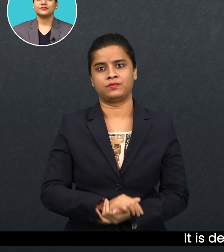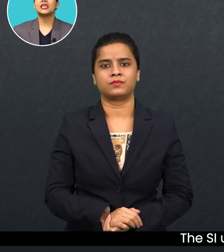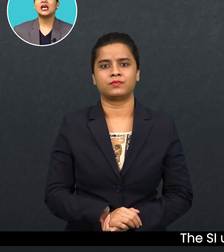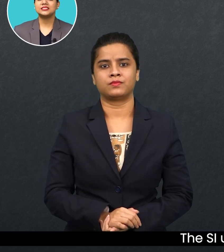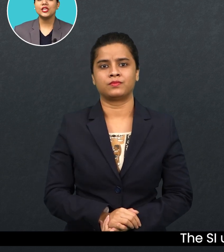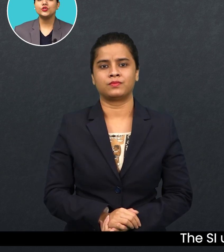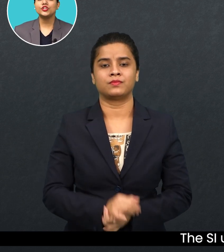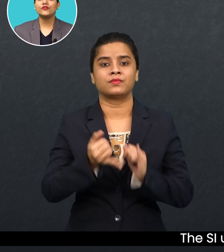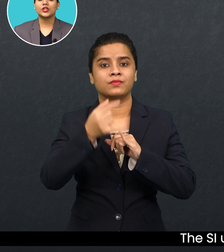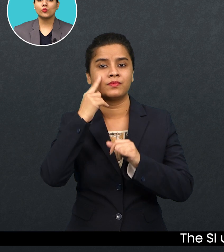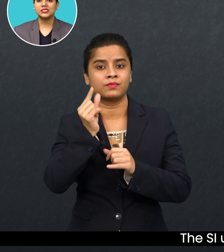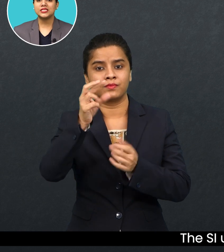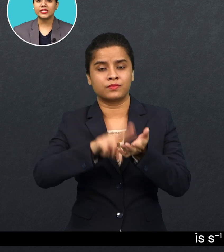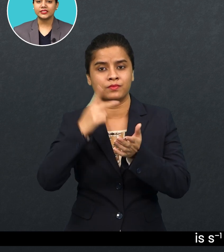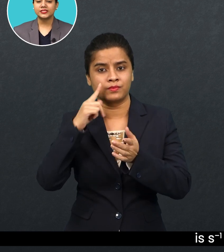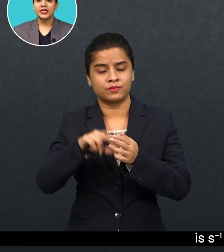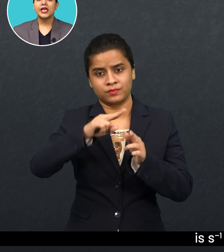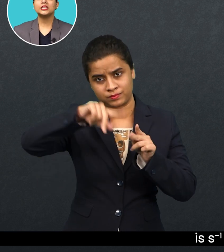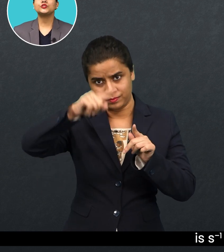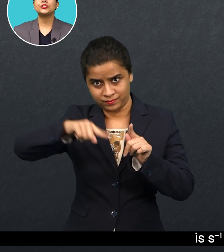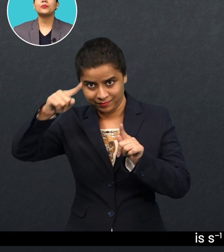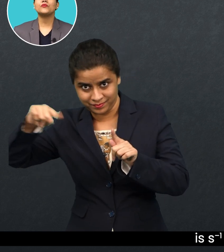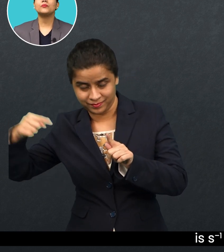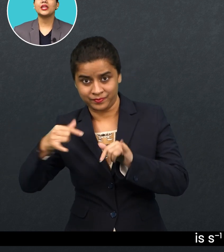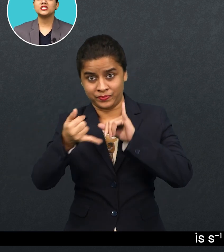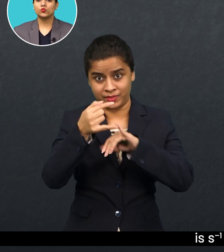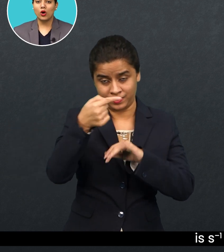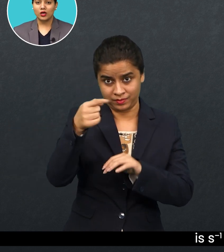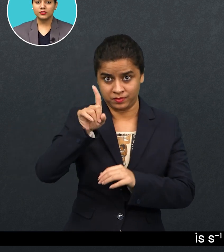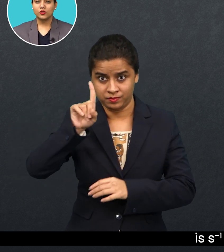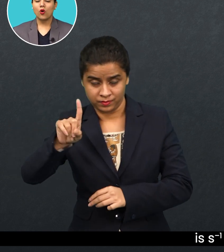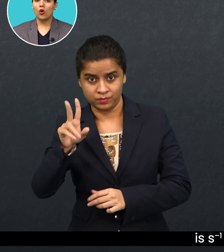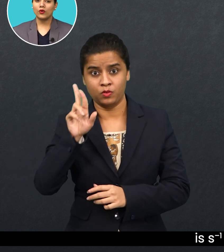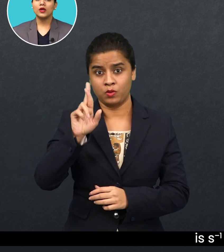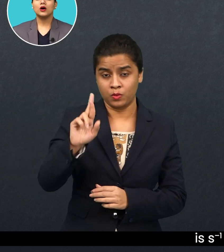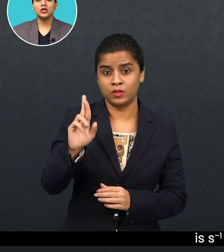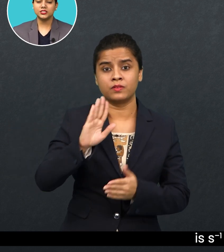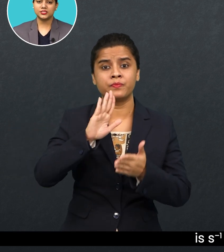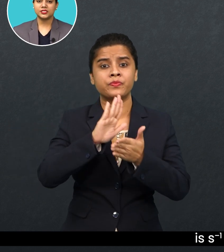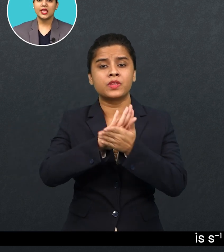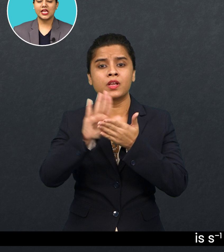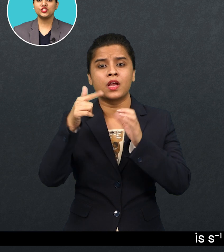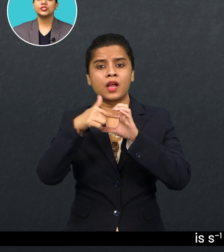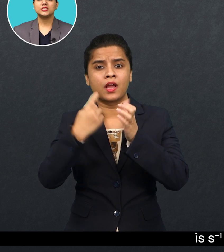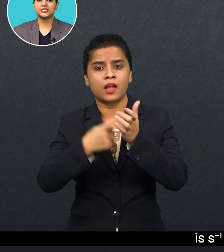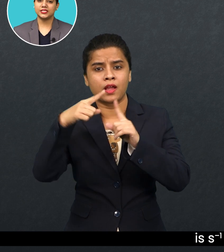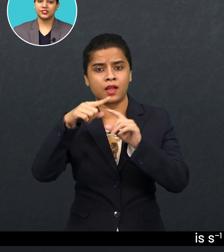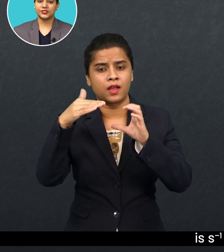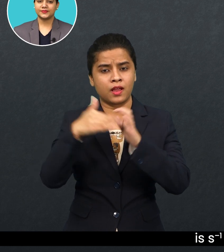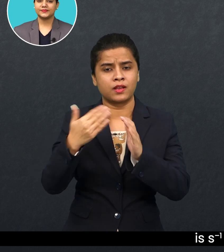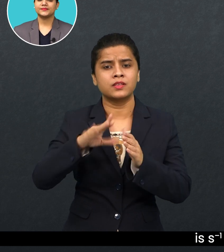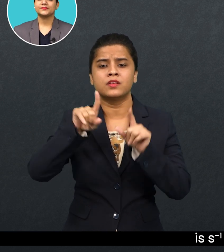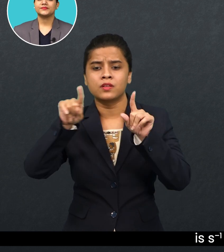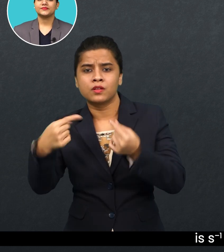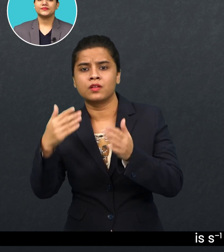The SI unit of frequency is s to the power minus 1 or hertz hz.